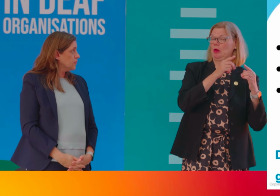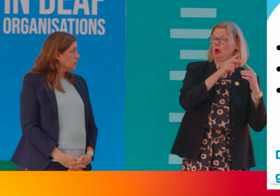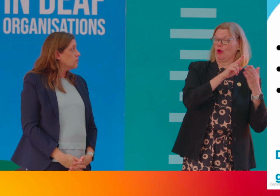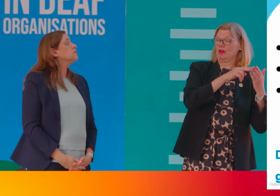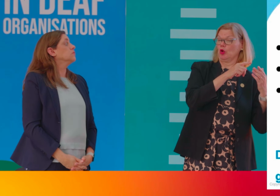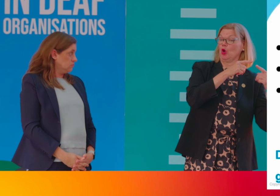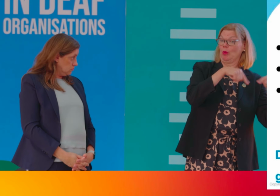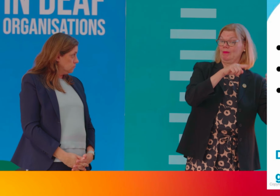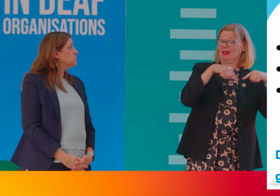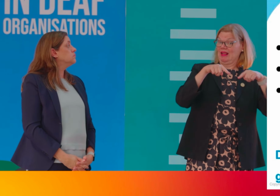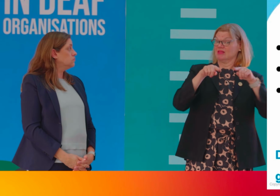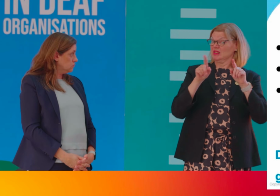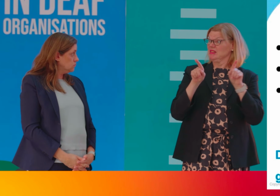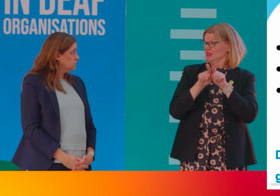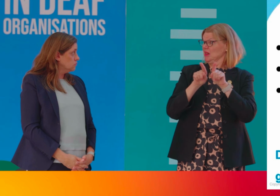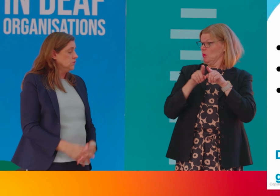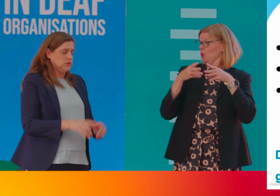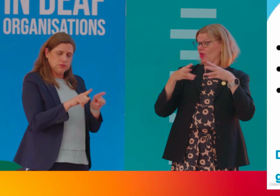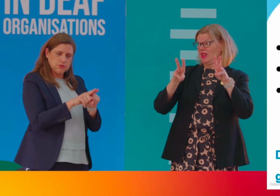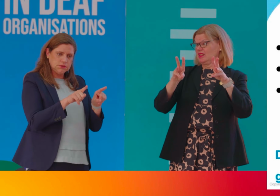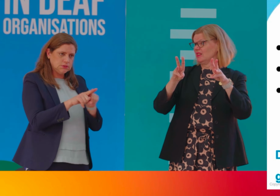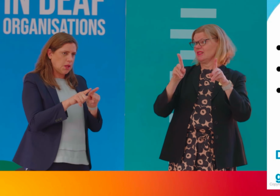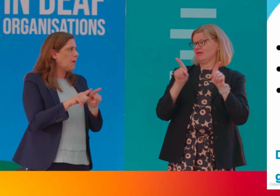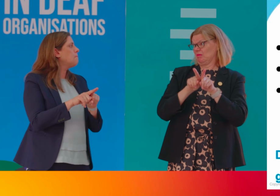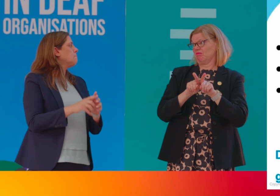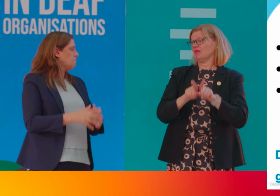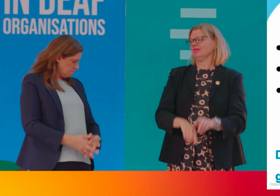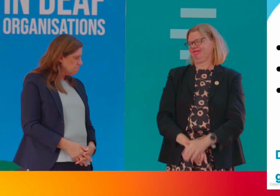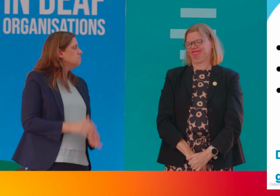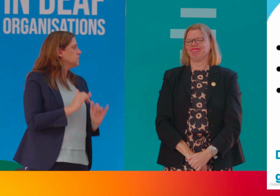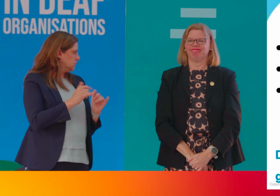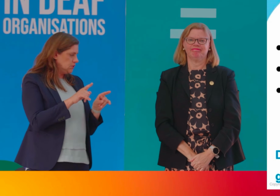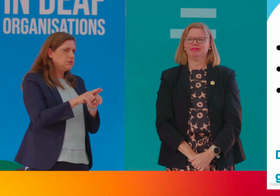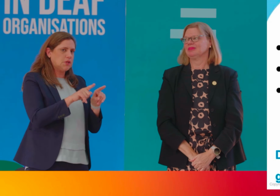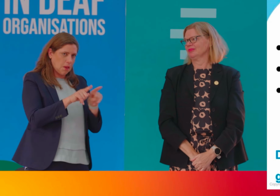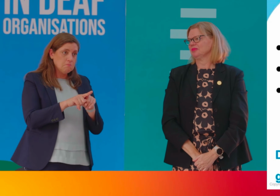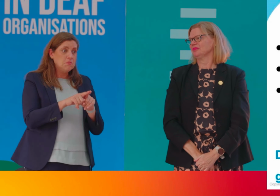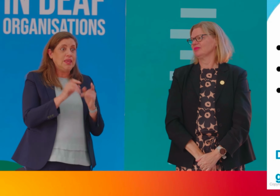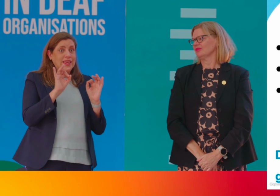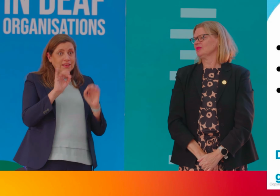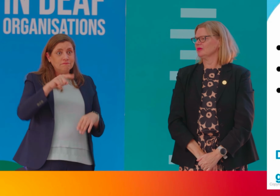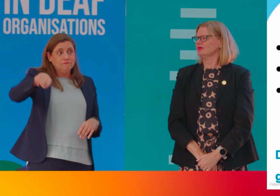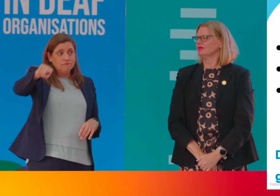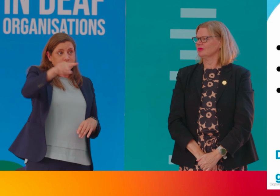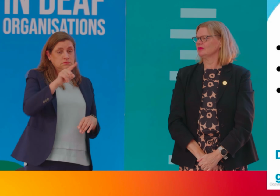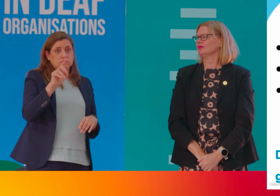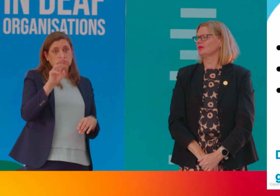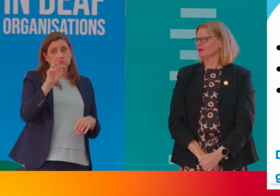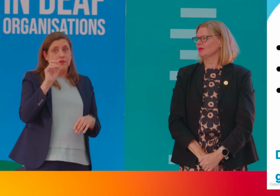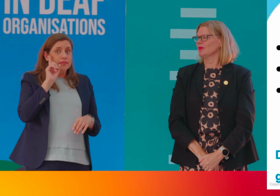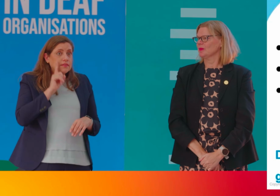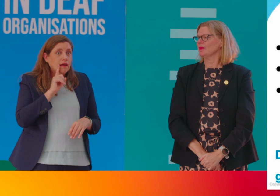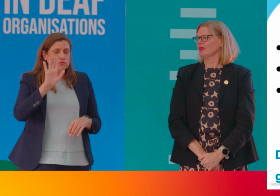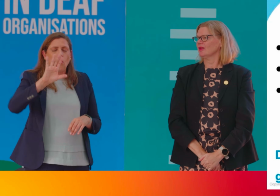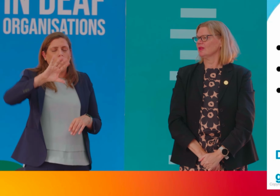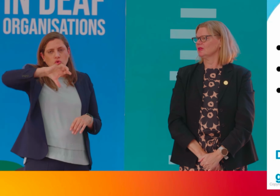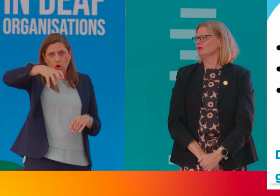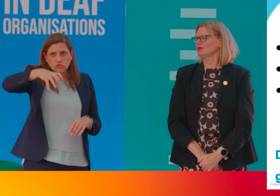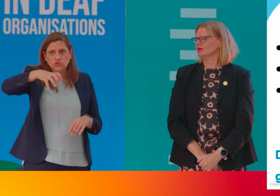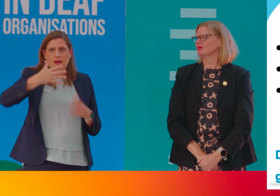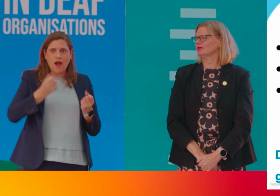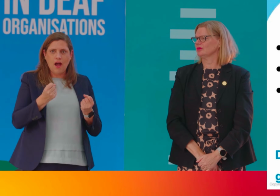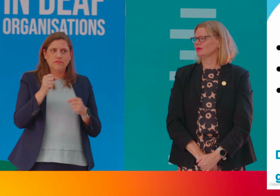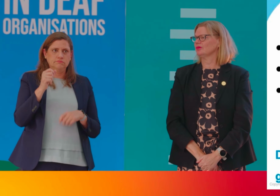during the UN General Meeting. And the same process applies to all UN